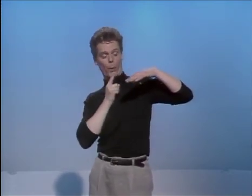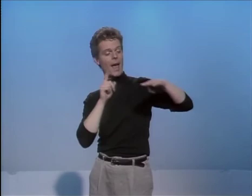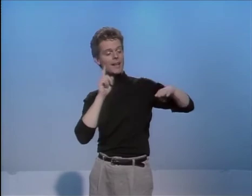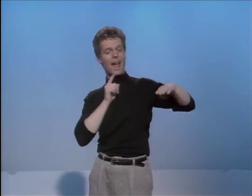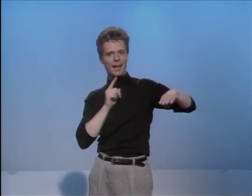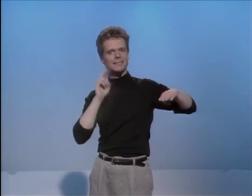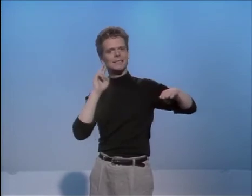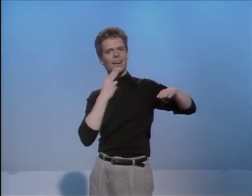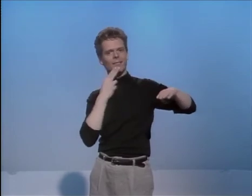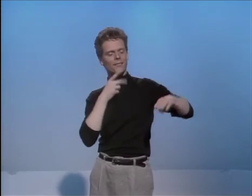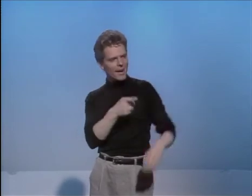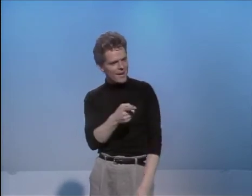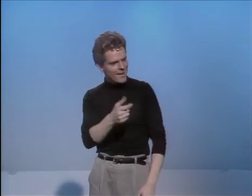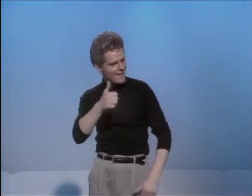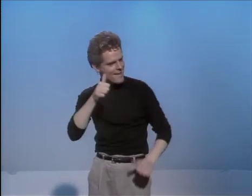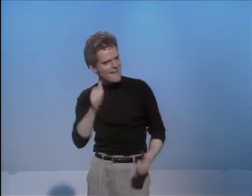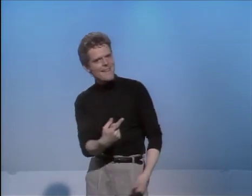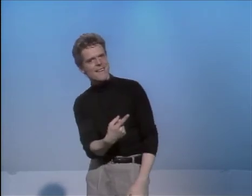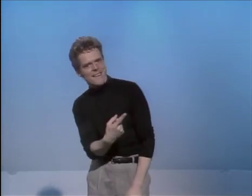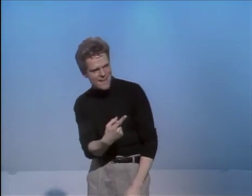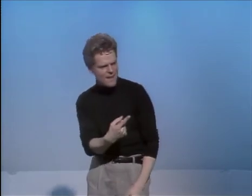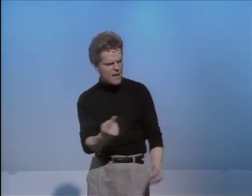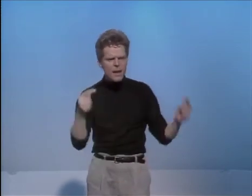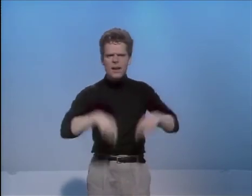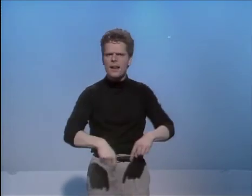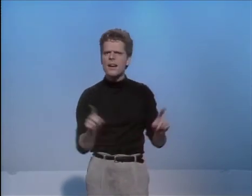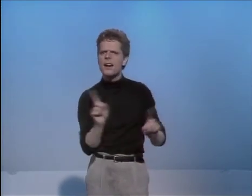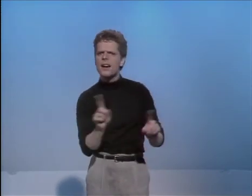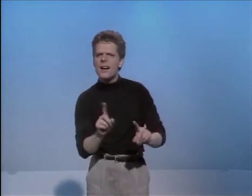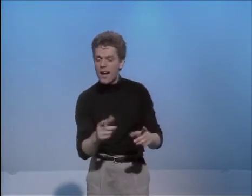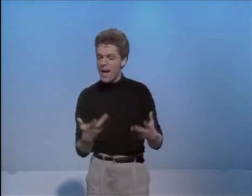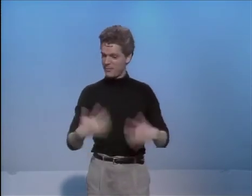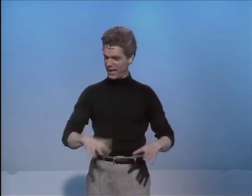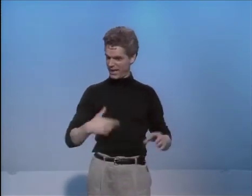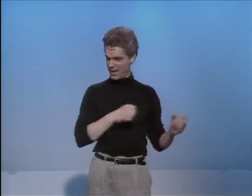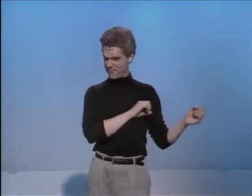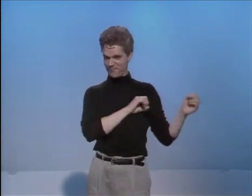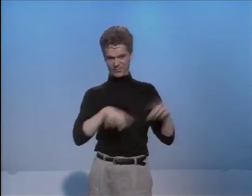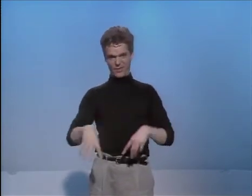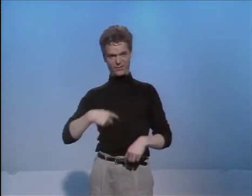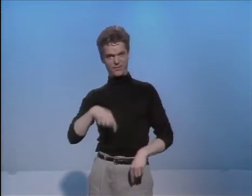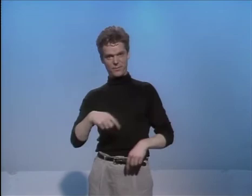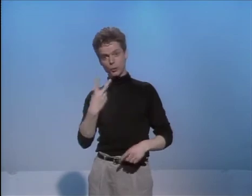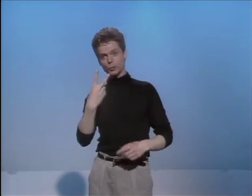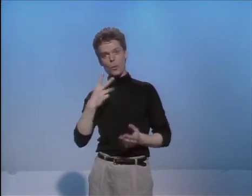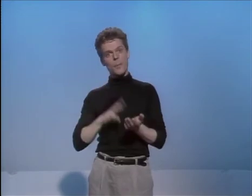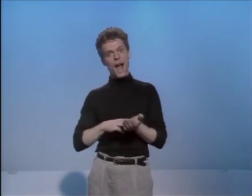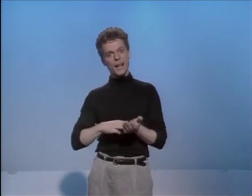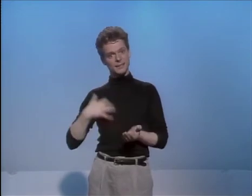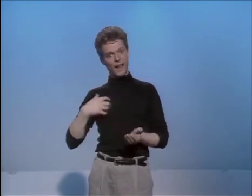girl is deaf." "Oh, right. What are you doing here?" "Oh, I've moved here. I live about 2 miles down the